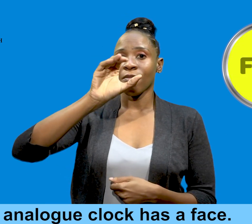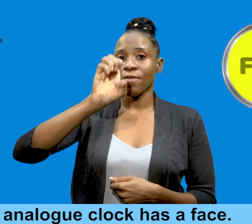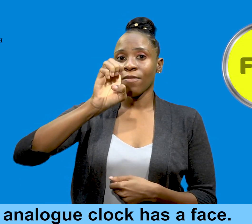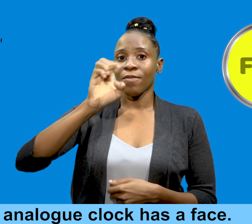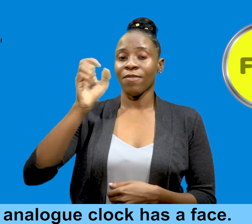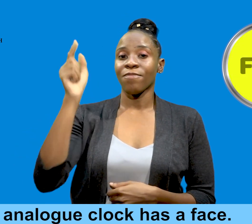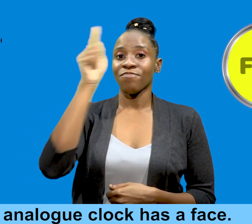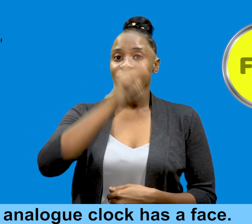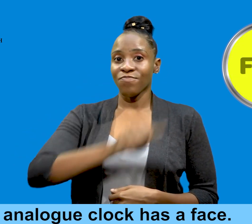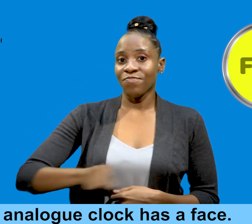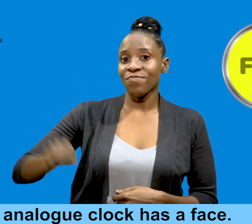a face.